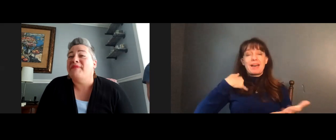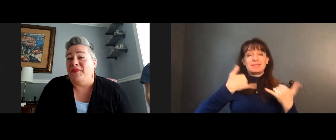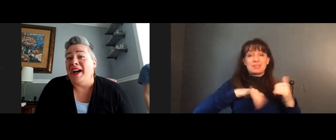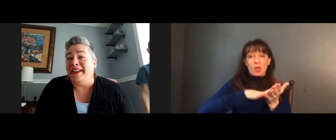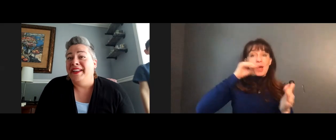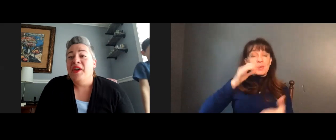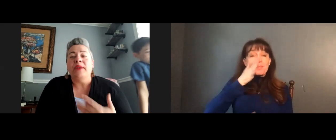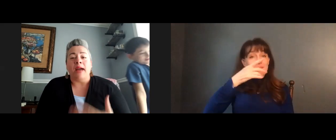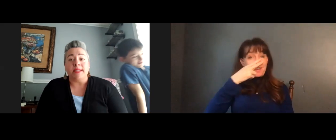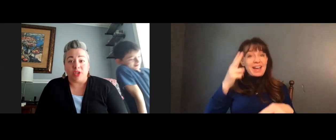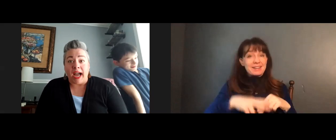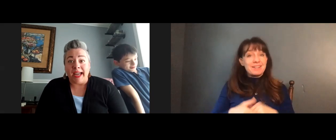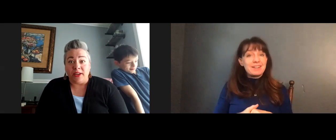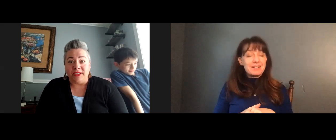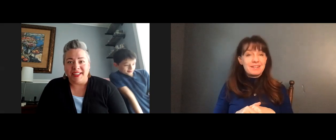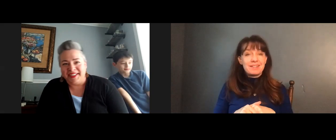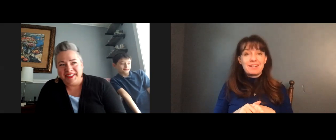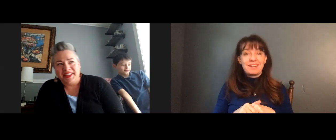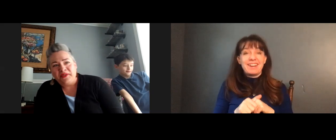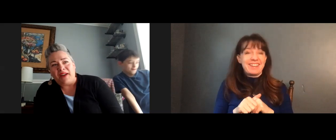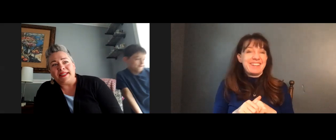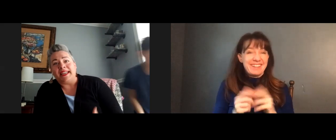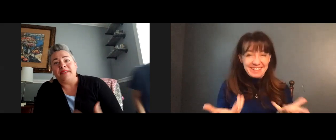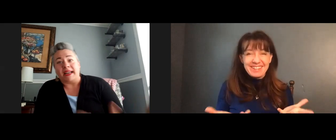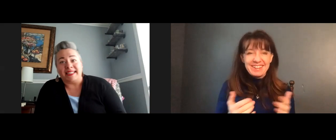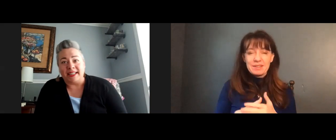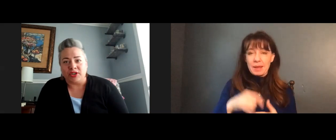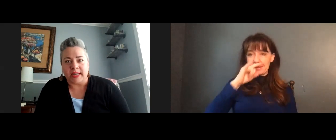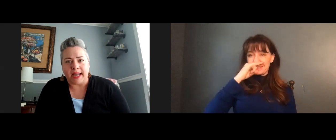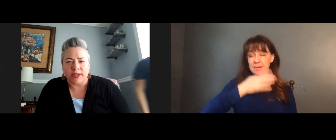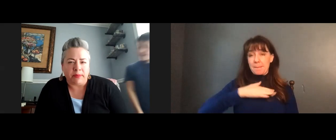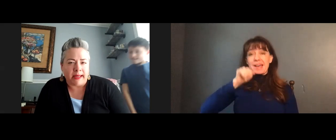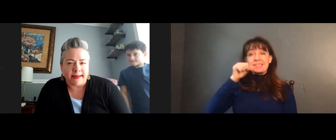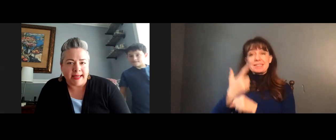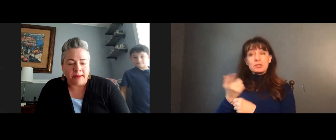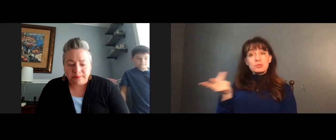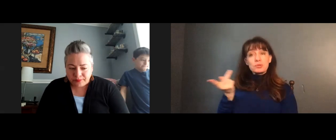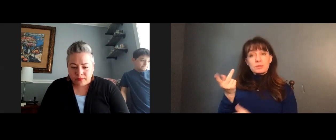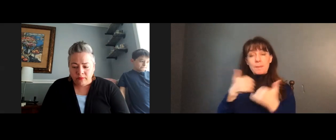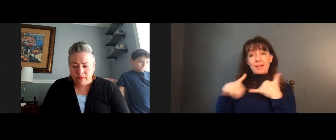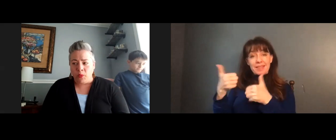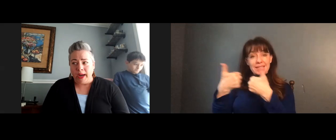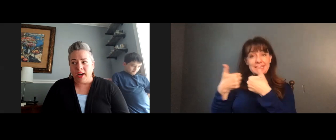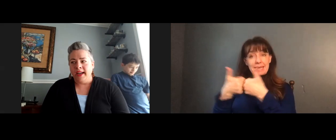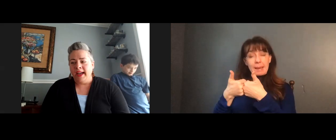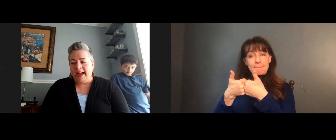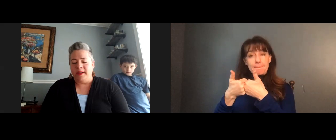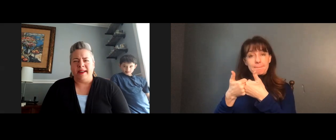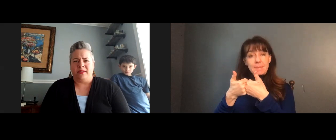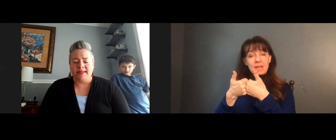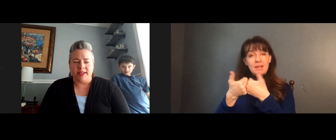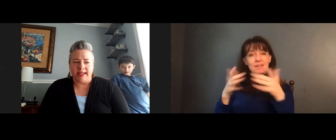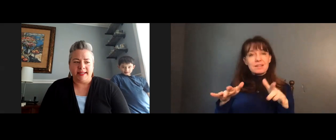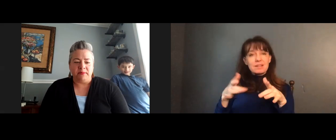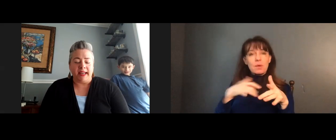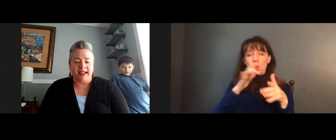it would be fun when i was a child when i was a kid my sisters and i used to play this game where uh and